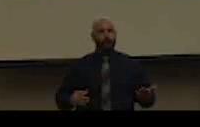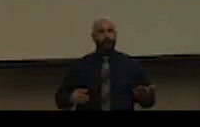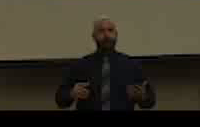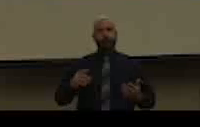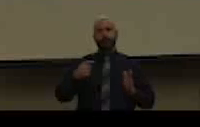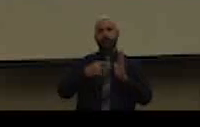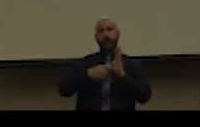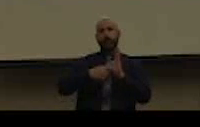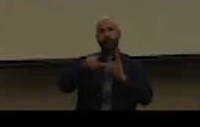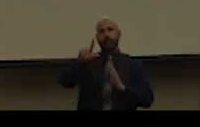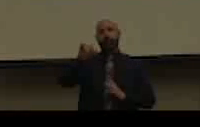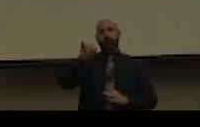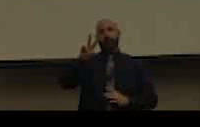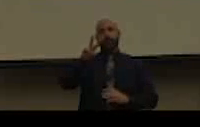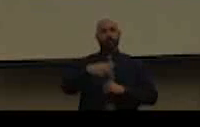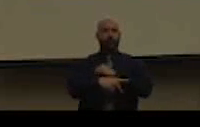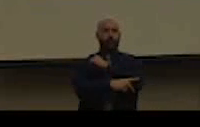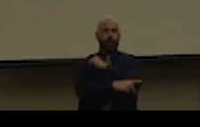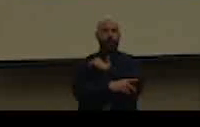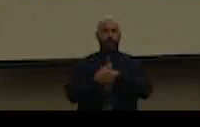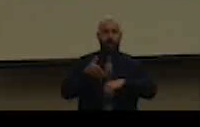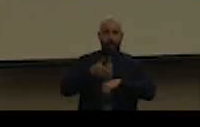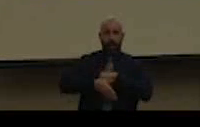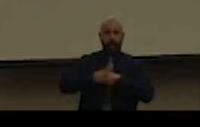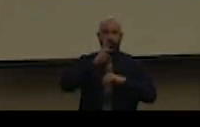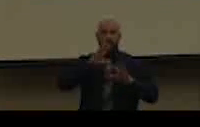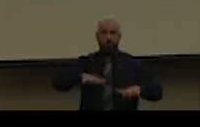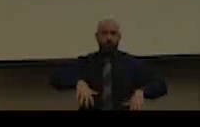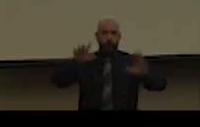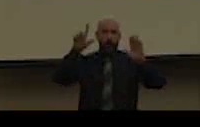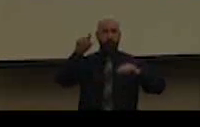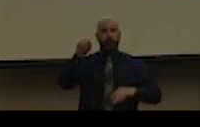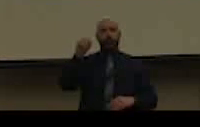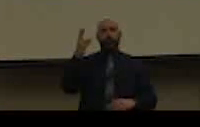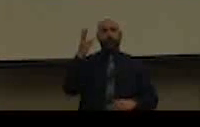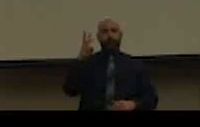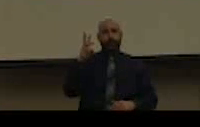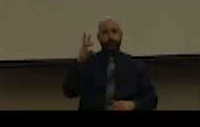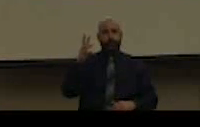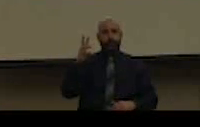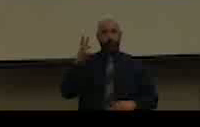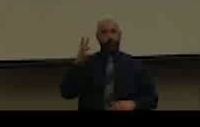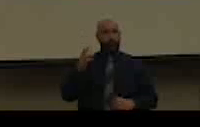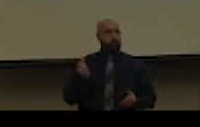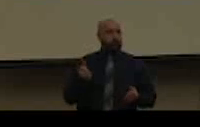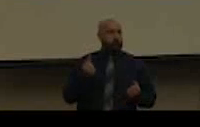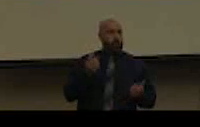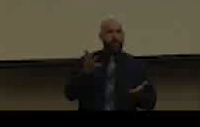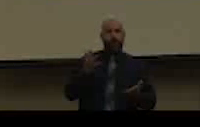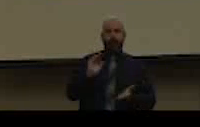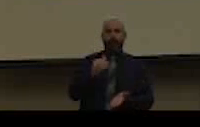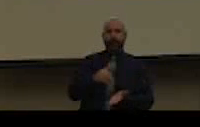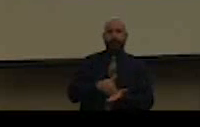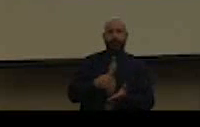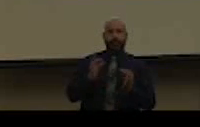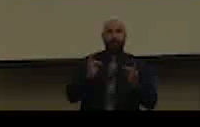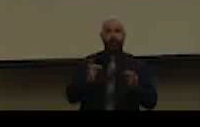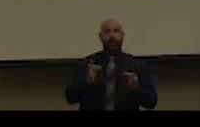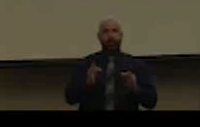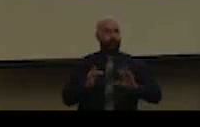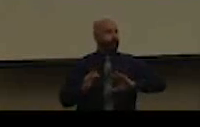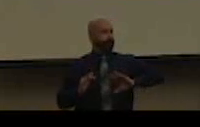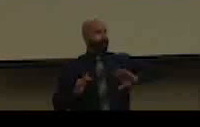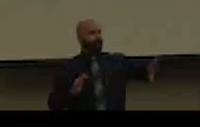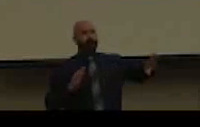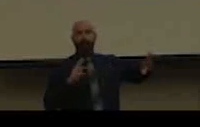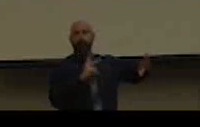flood of 16, many of those centers just chose not to come back into the network, and they're fine. And there's